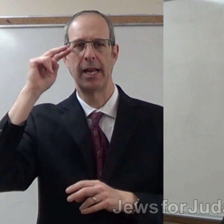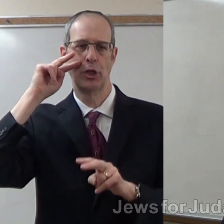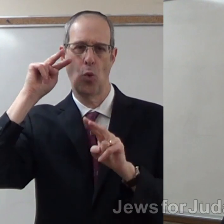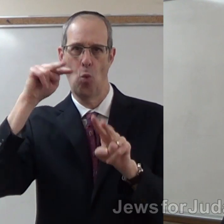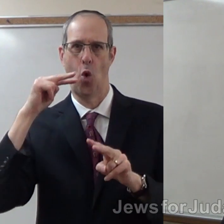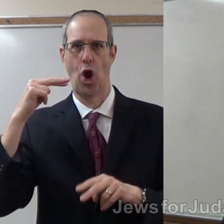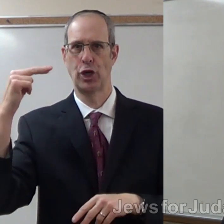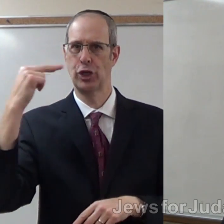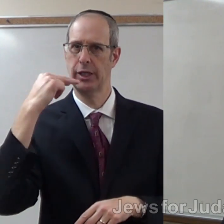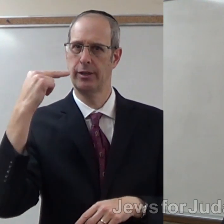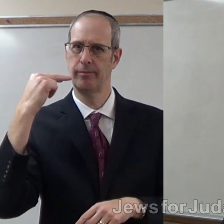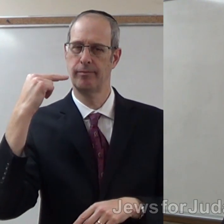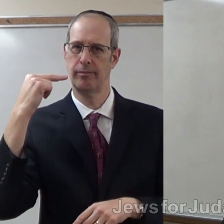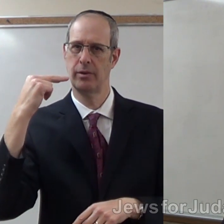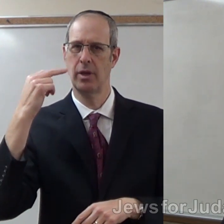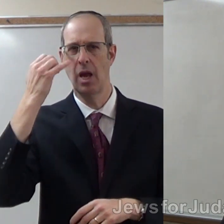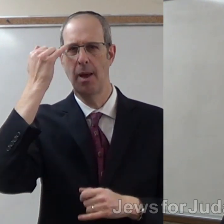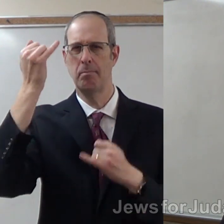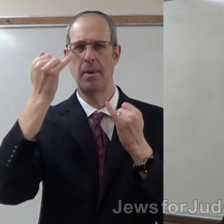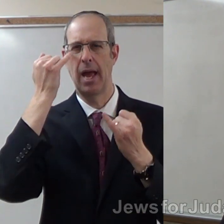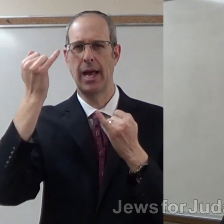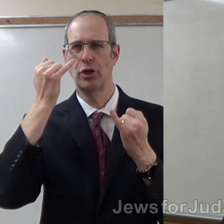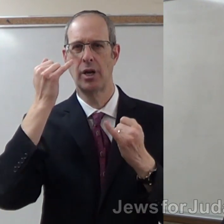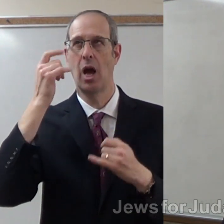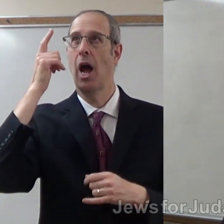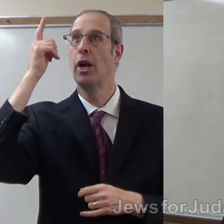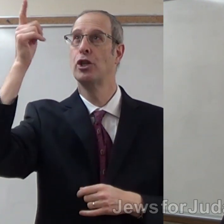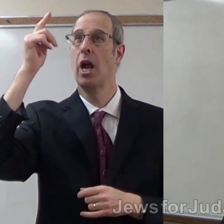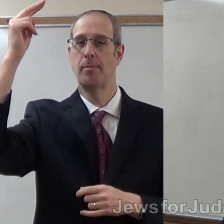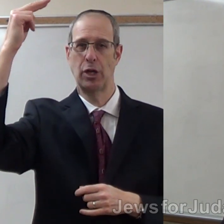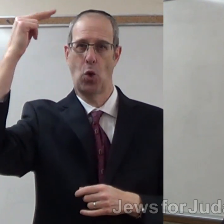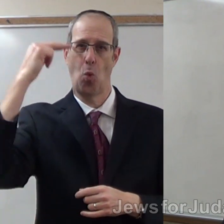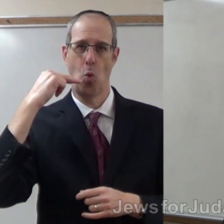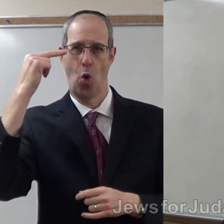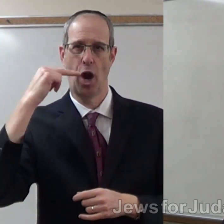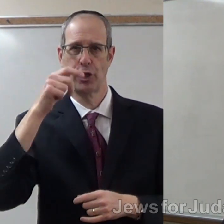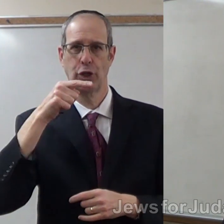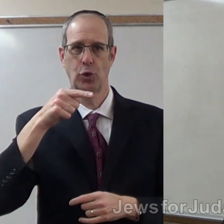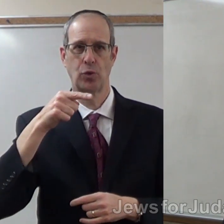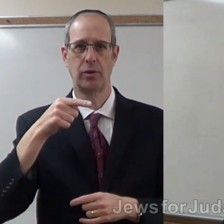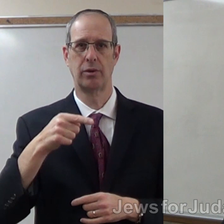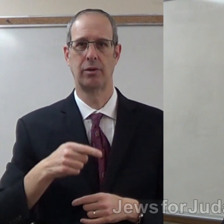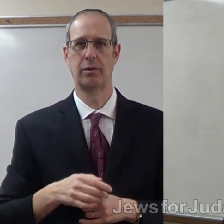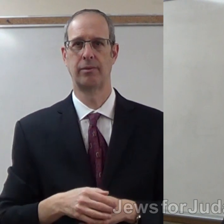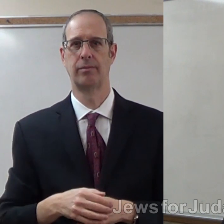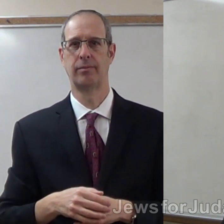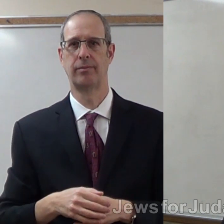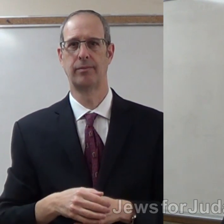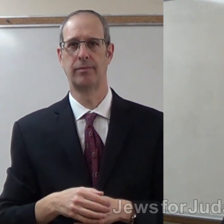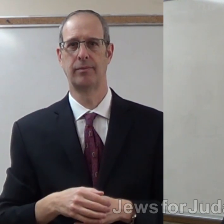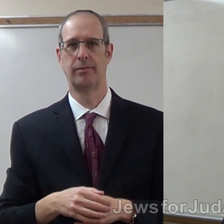you. Imagine that Hashem is watching you.